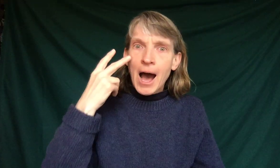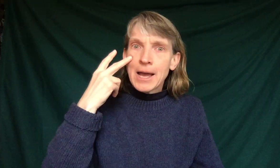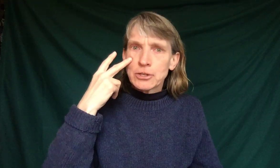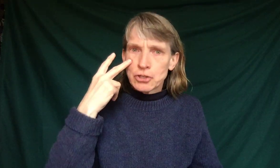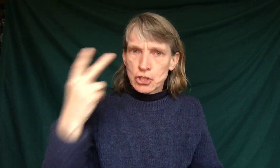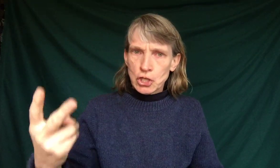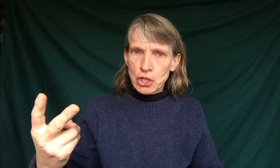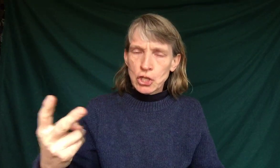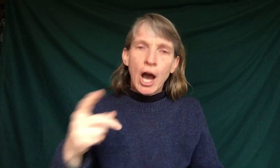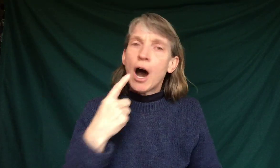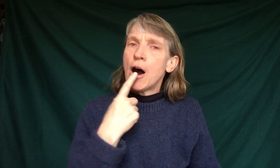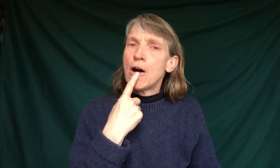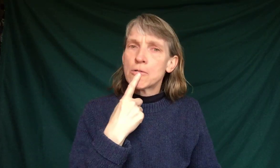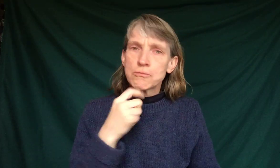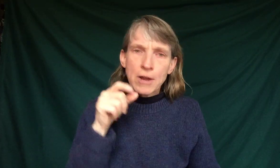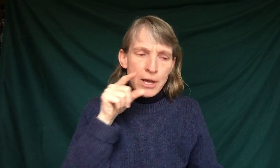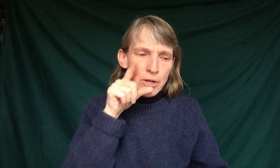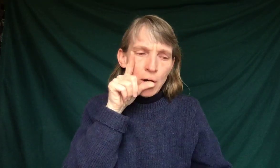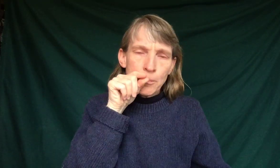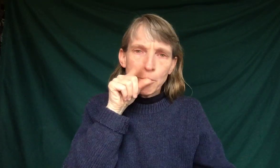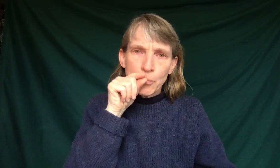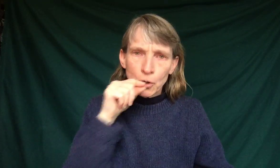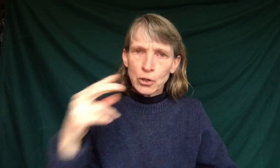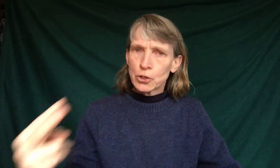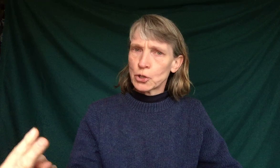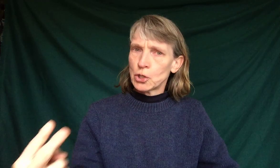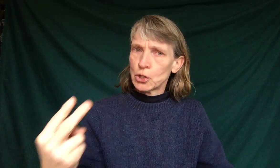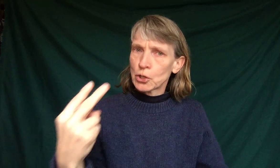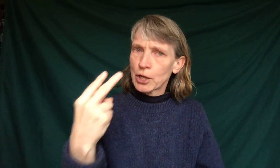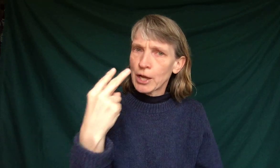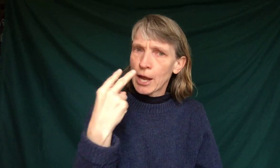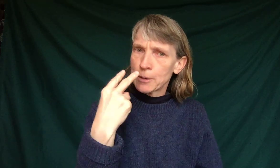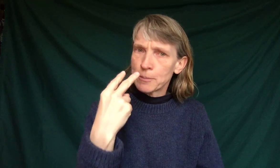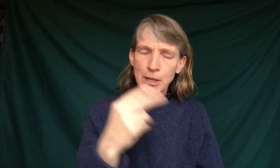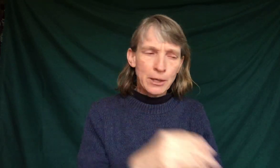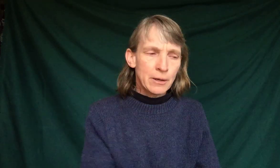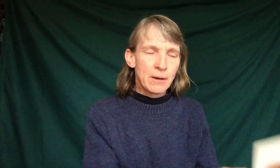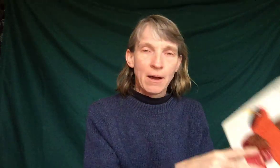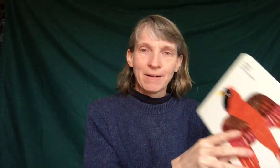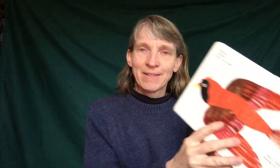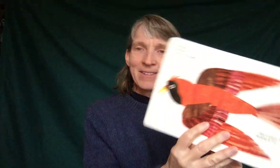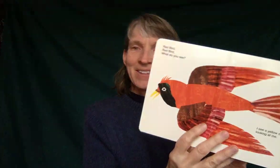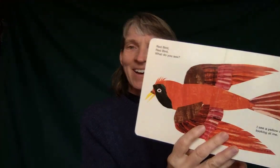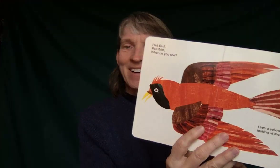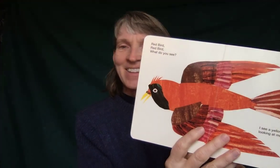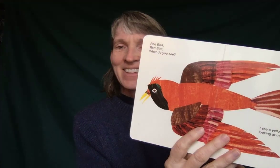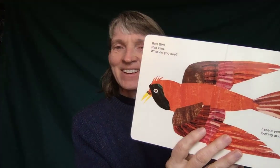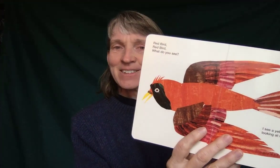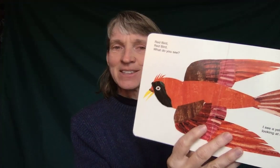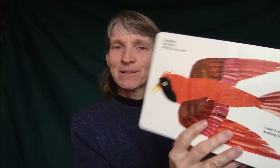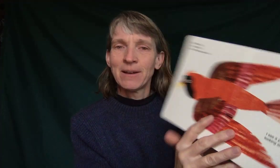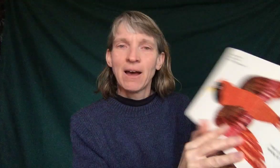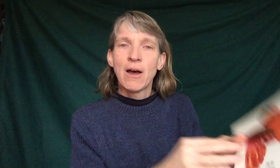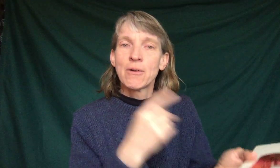I see a red bird looking at me. There's the